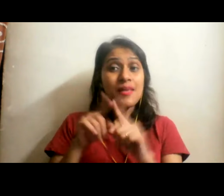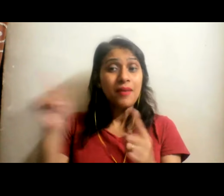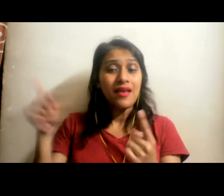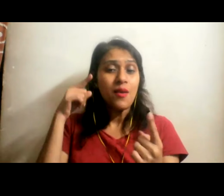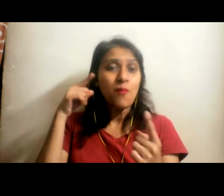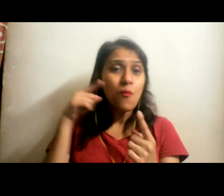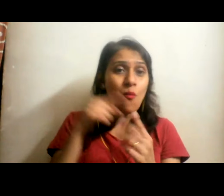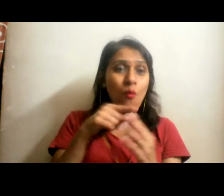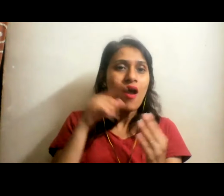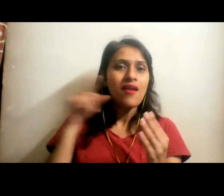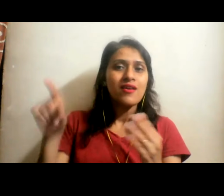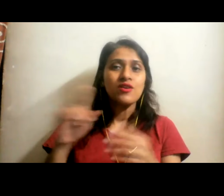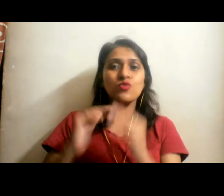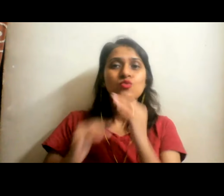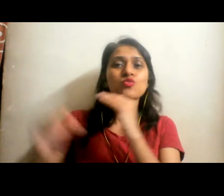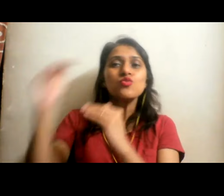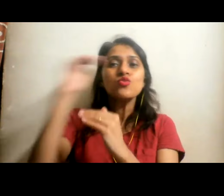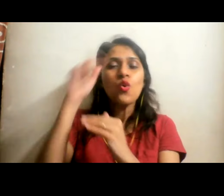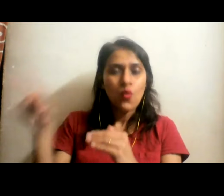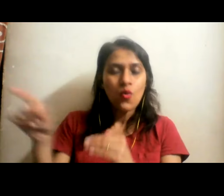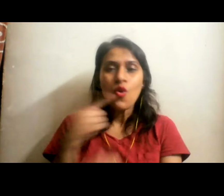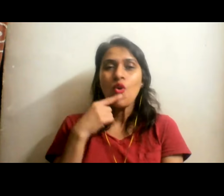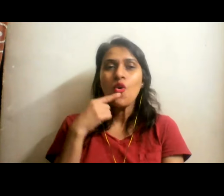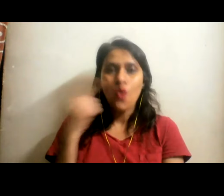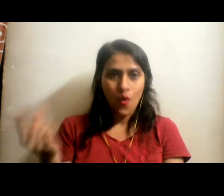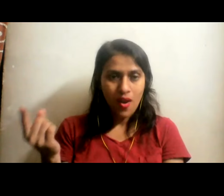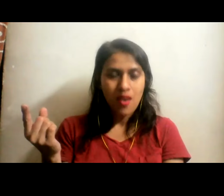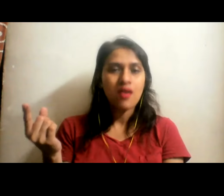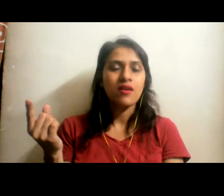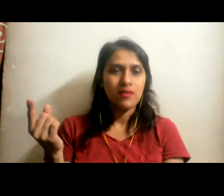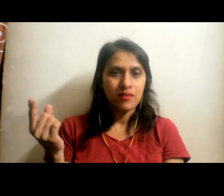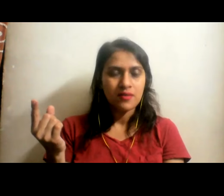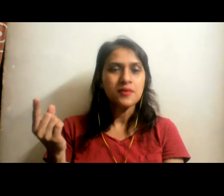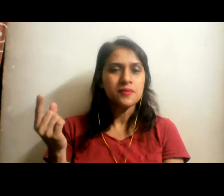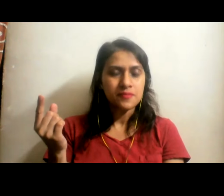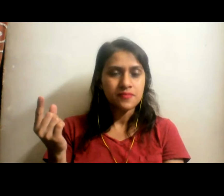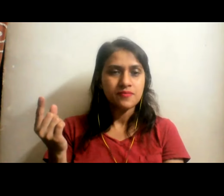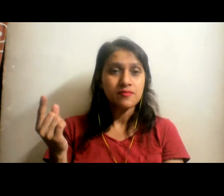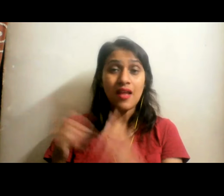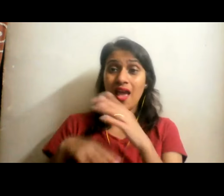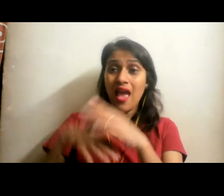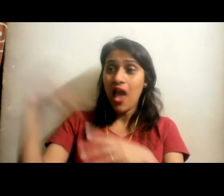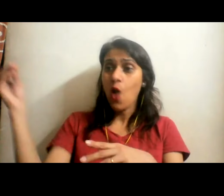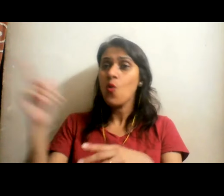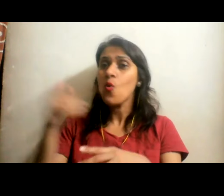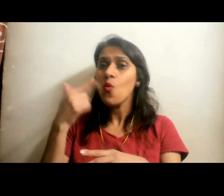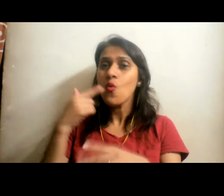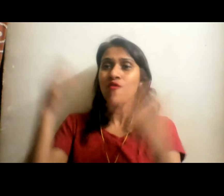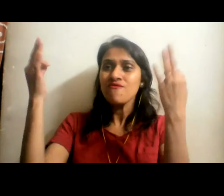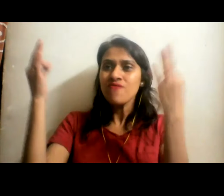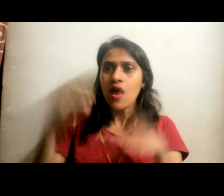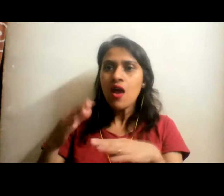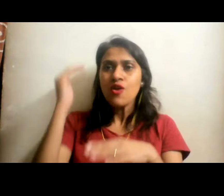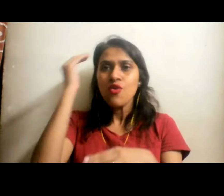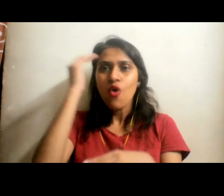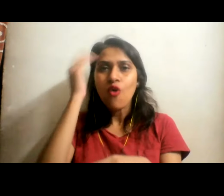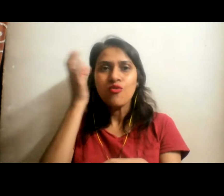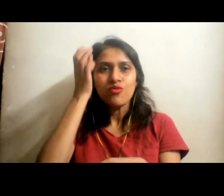his supervisor had told him that actually outsiders bring a fresh perspective, which